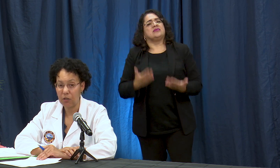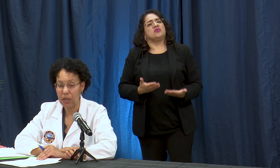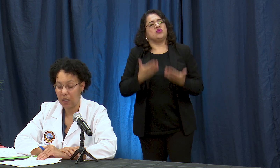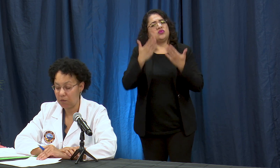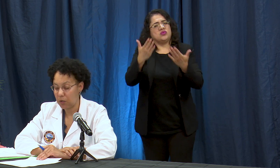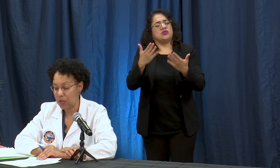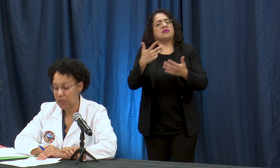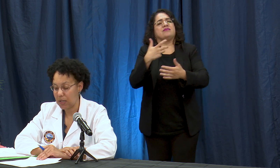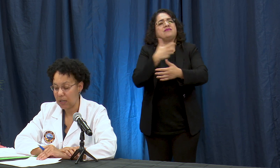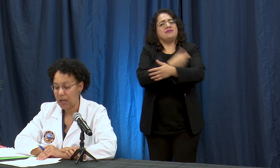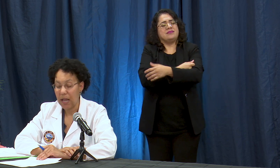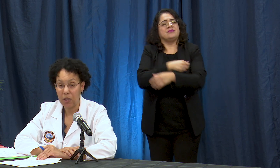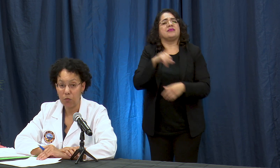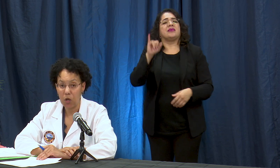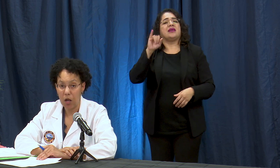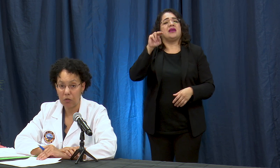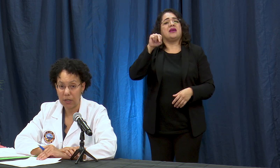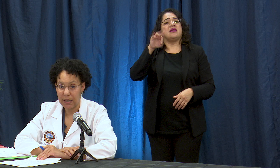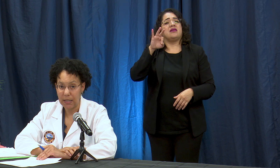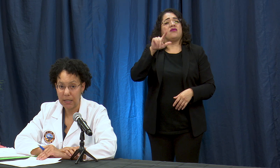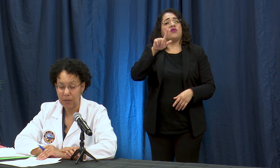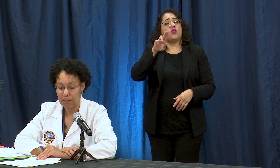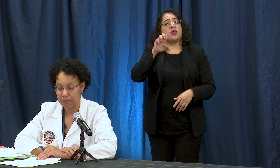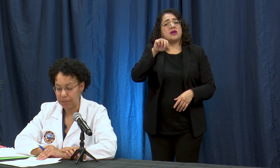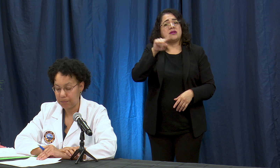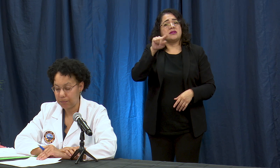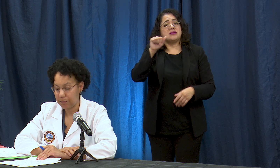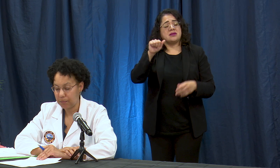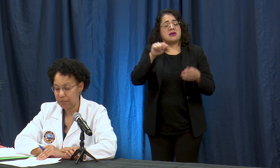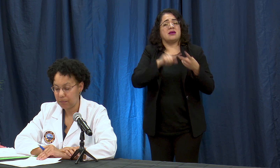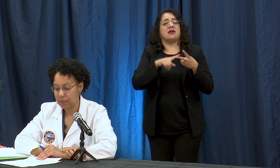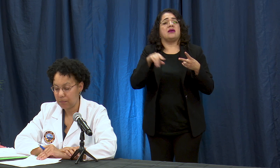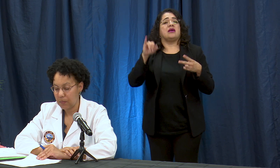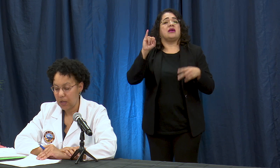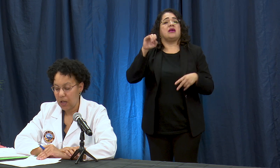vaccinations, including influenza and pneumococcal disease.